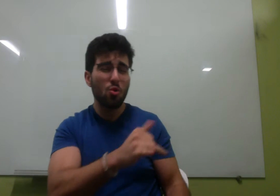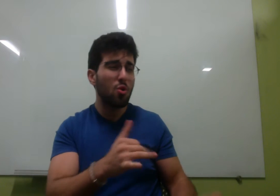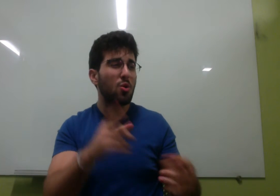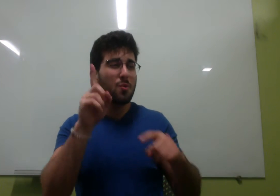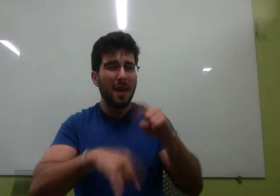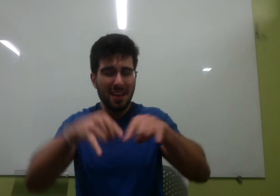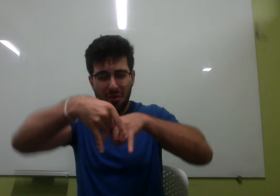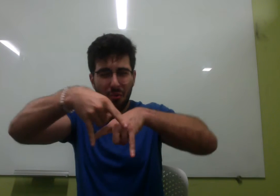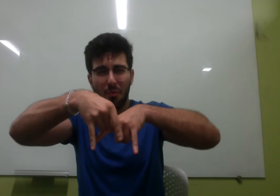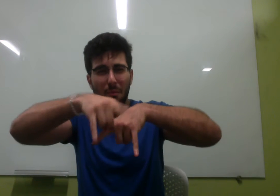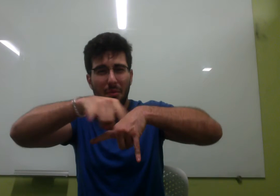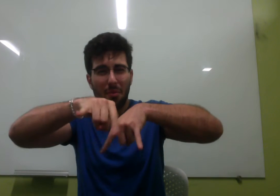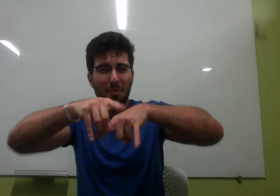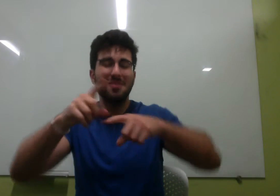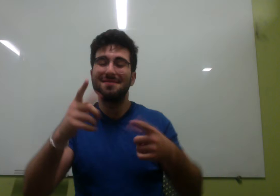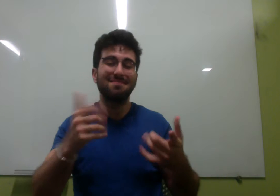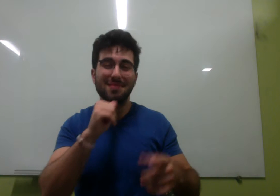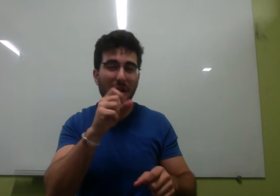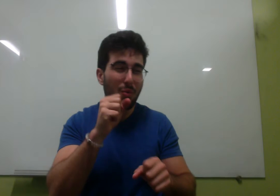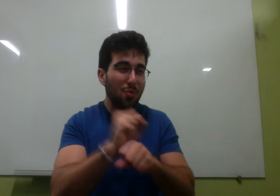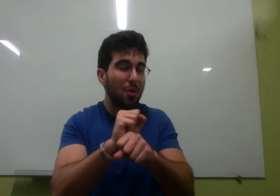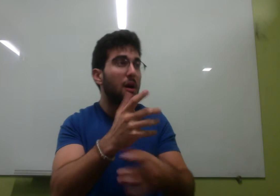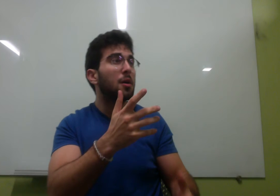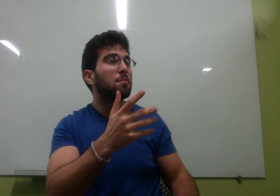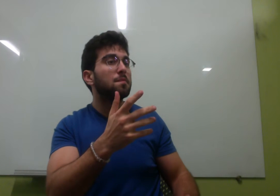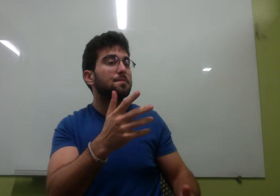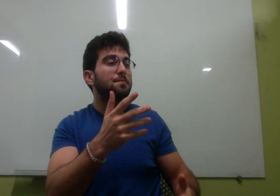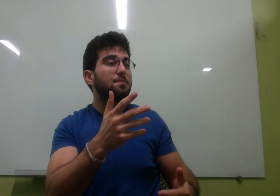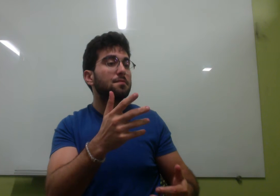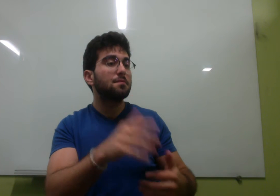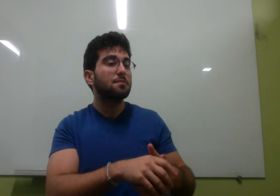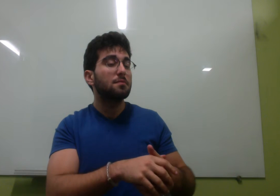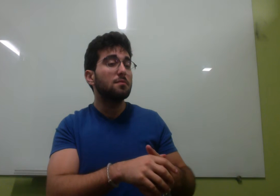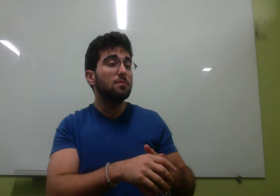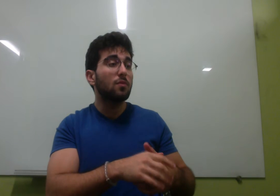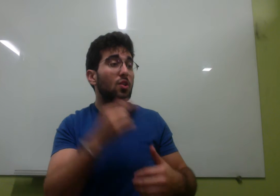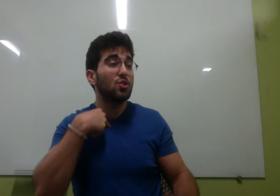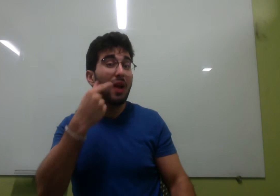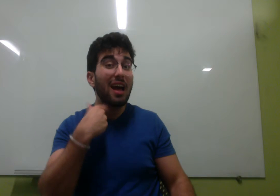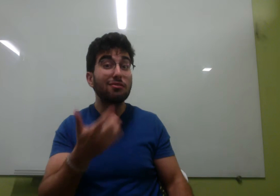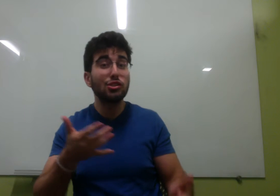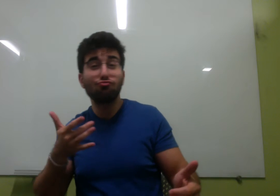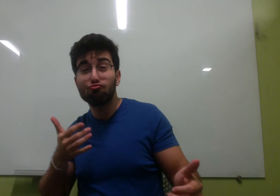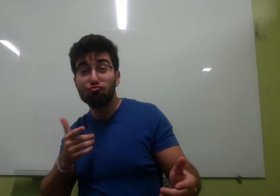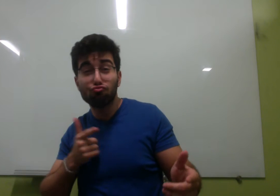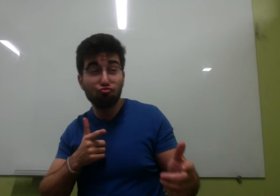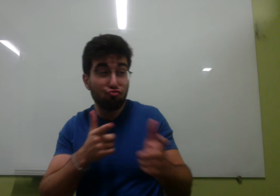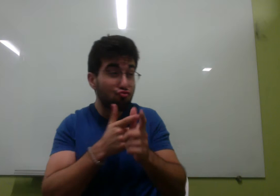when they run, despite their lungs being so big, they don't oxygenate their bodies well enough that they can run for very long distances.